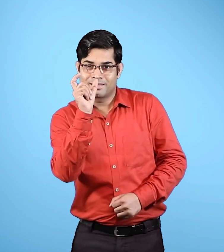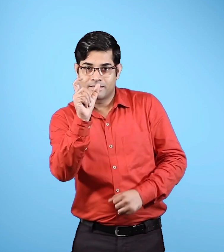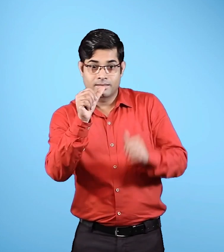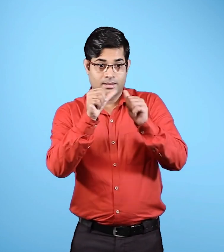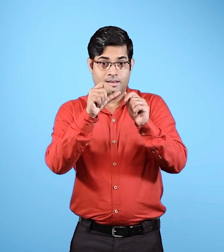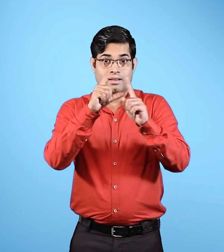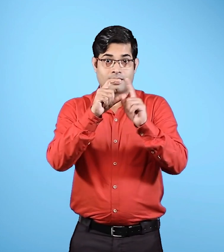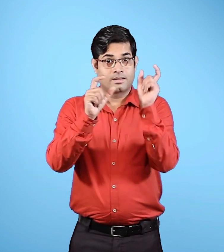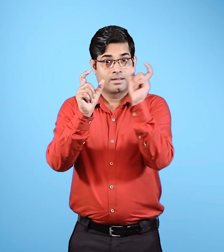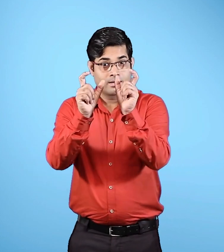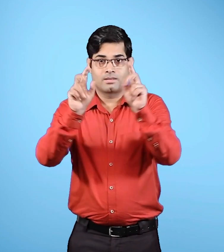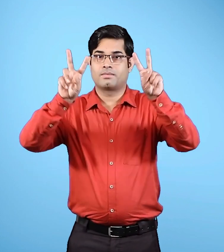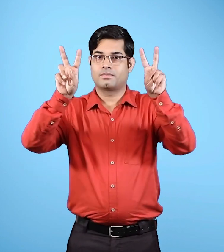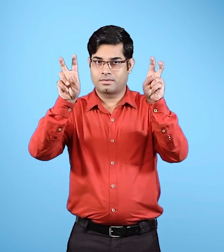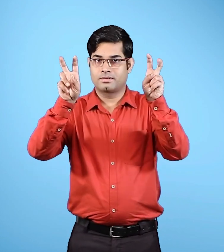with dates.